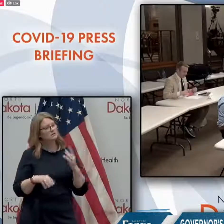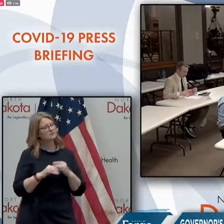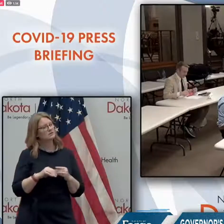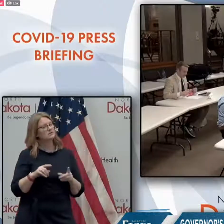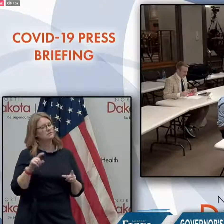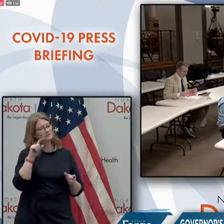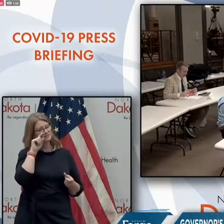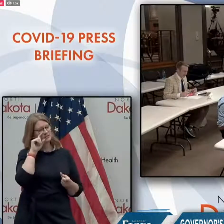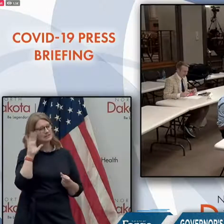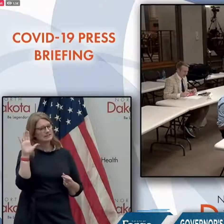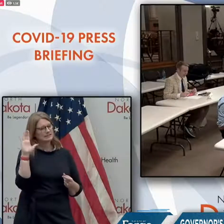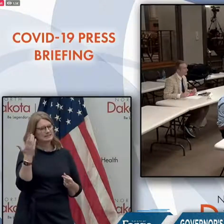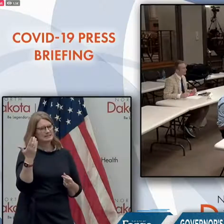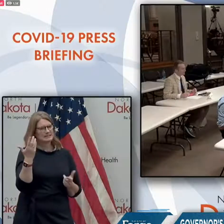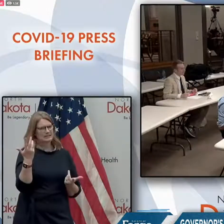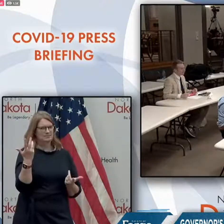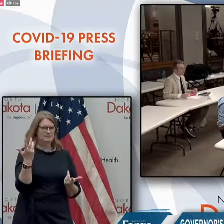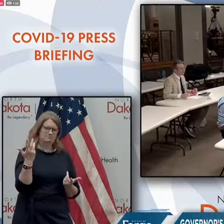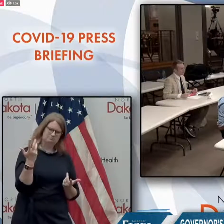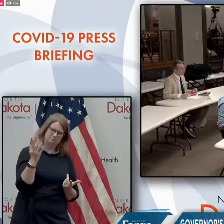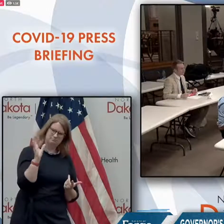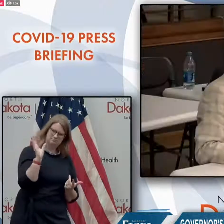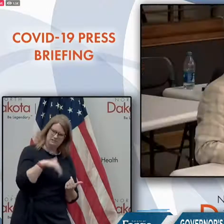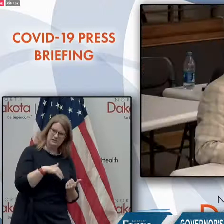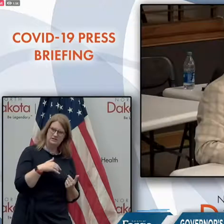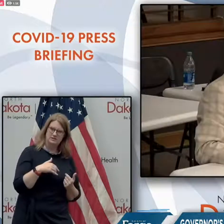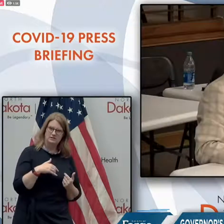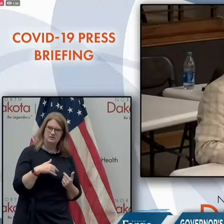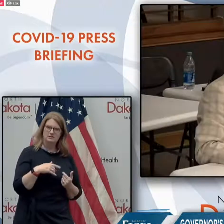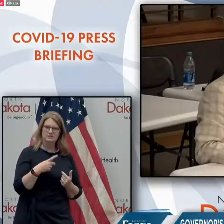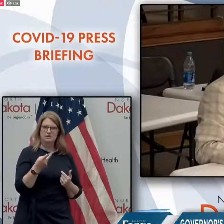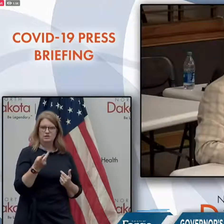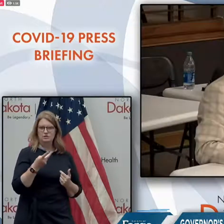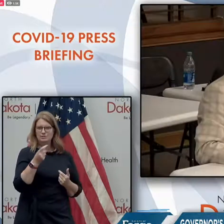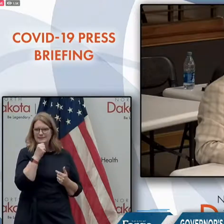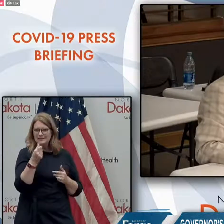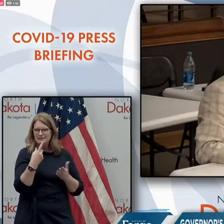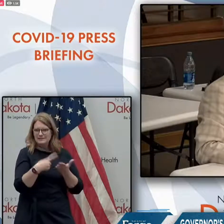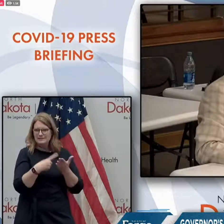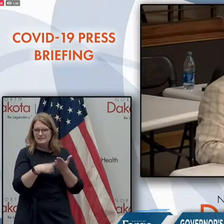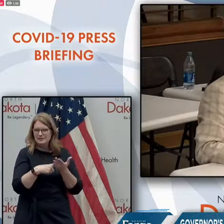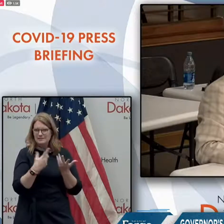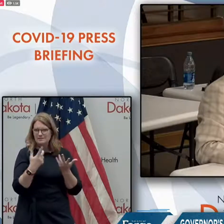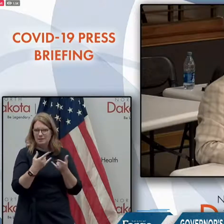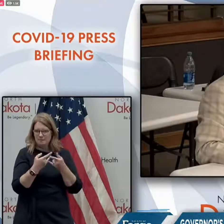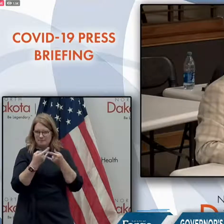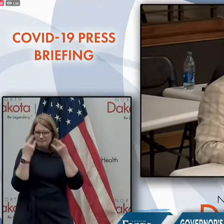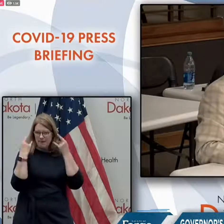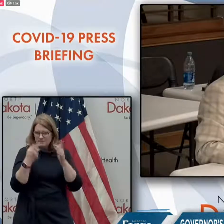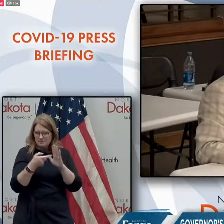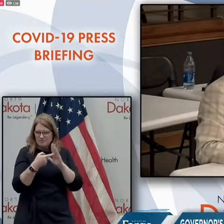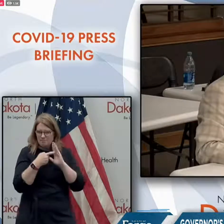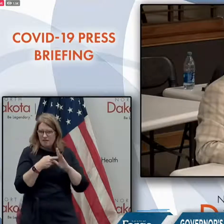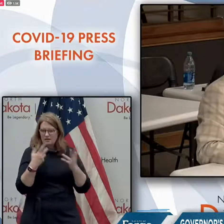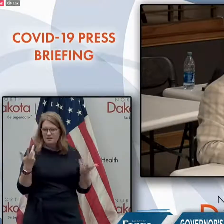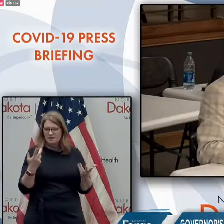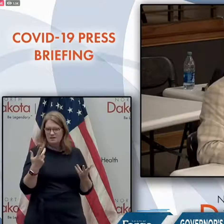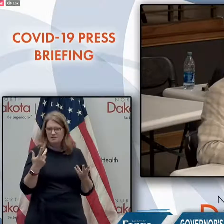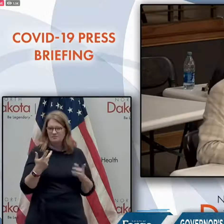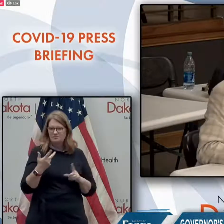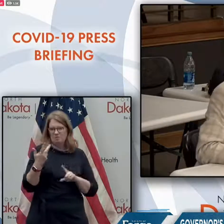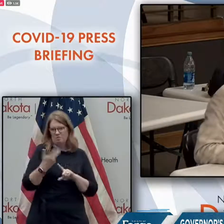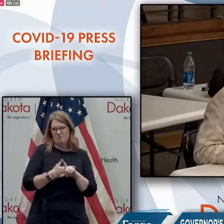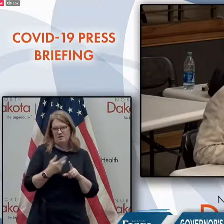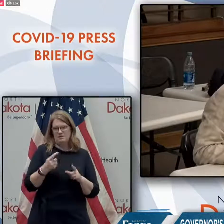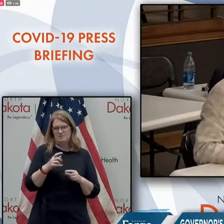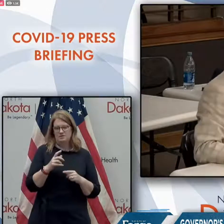Sorry, but it seems kind of unlikely that the two of you didn't discuss a mask mandate at any point in the 3-month span that he was in office or in